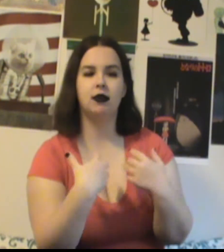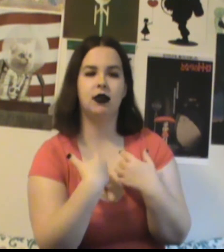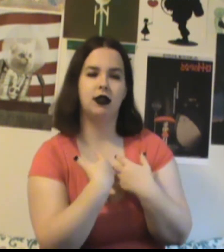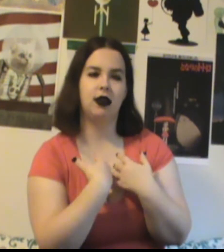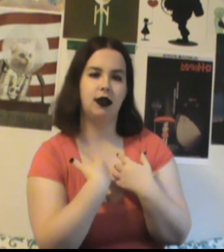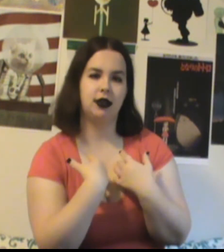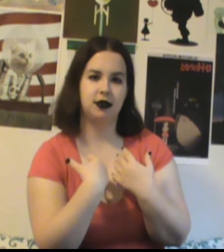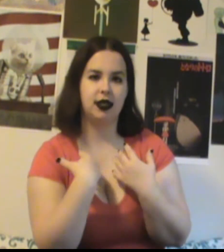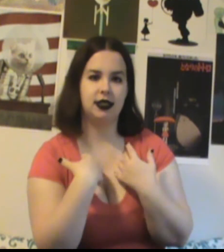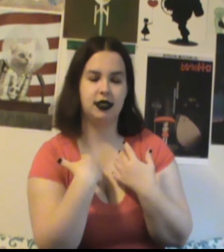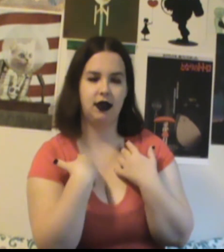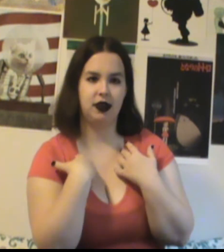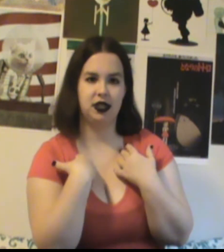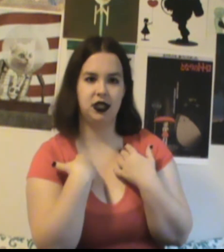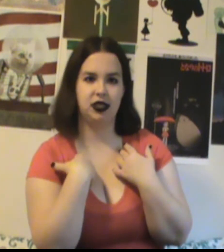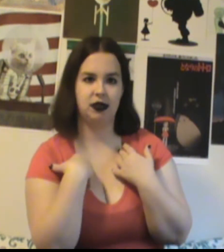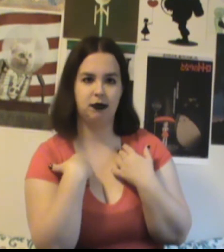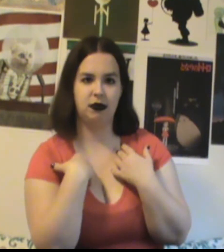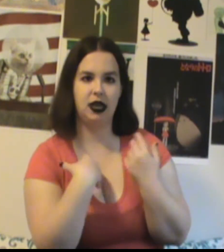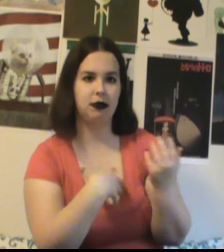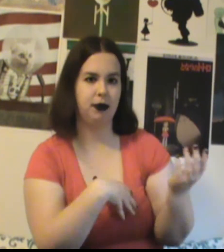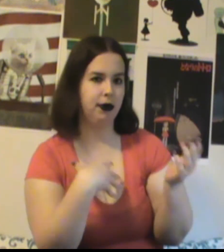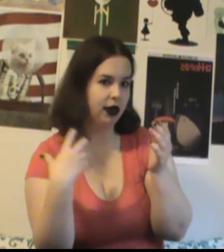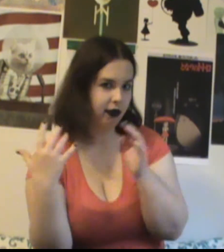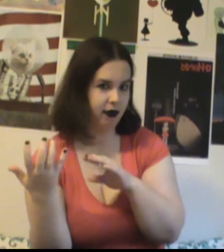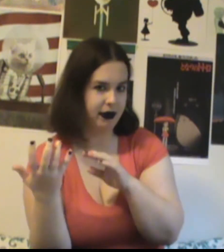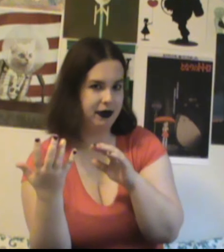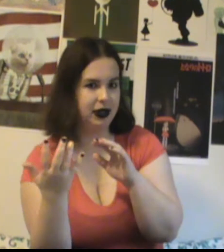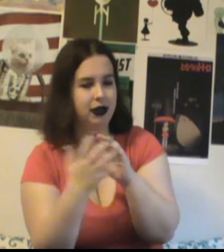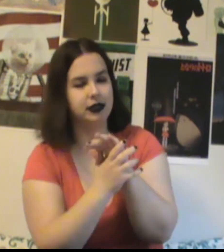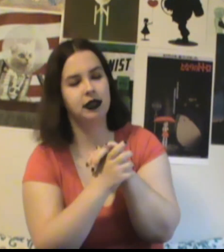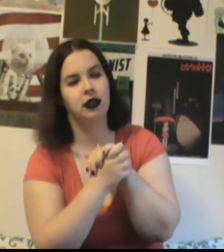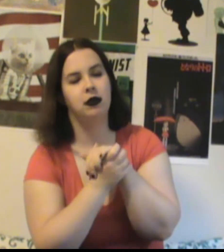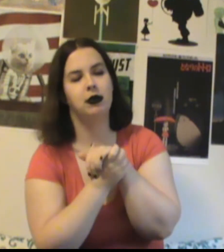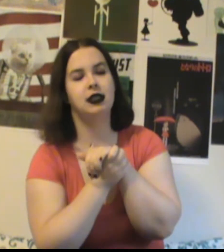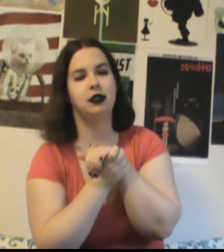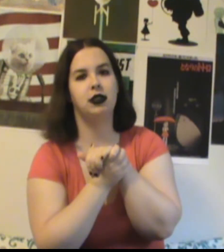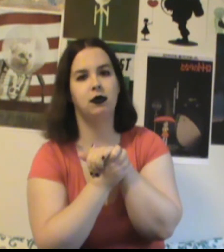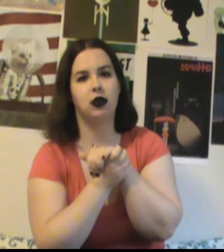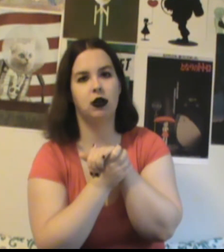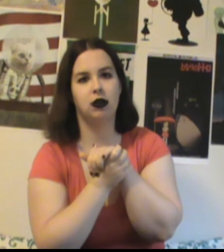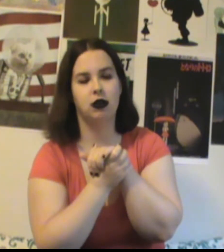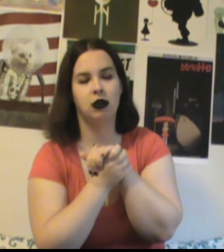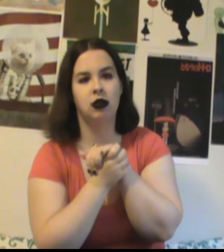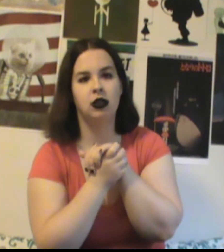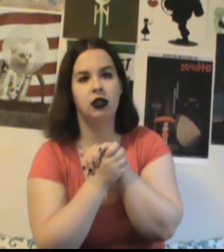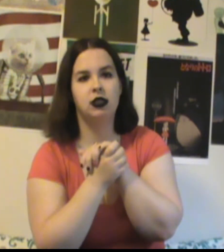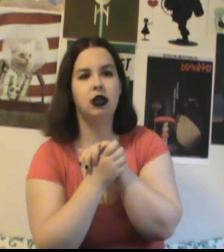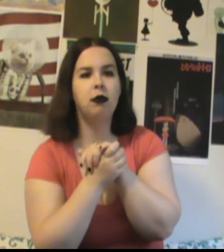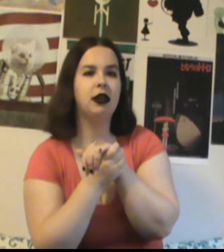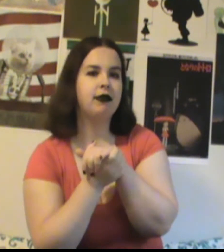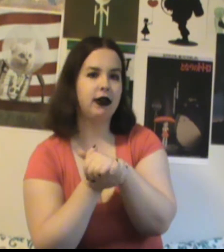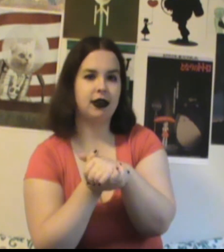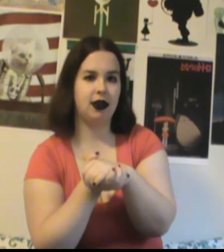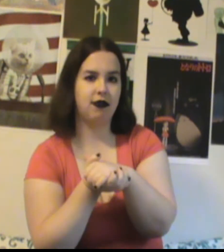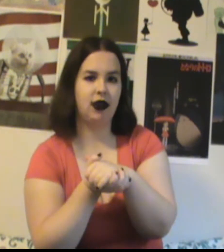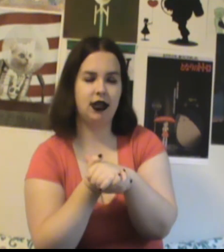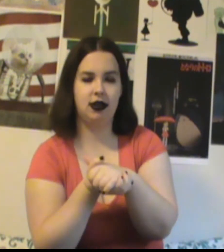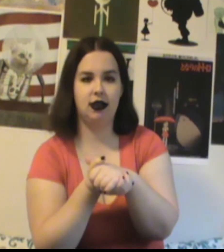with all the stress and stuff that she's been able to put off for 5 years was interesting, with her still being very terrified to